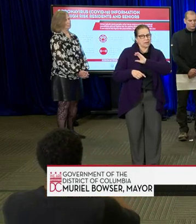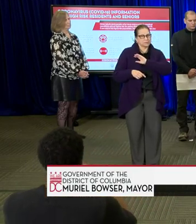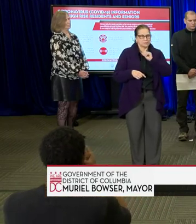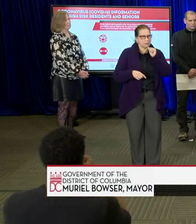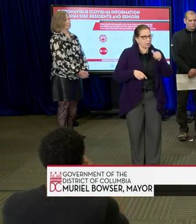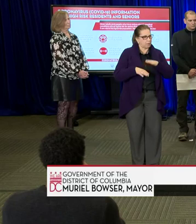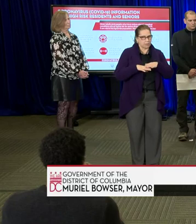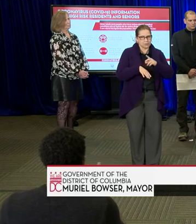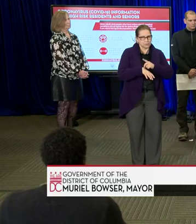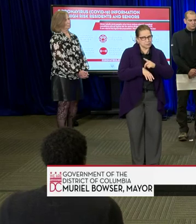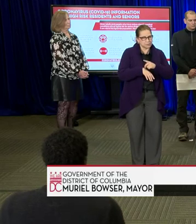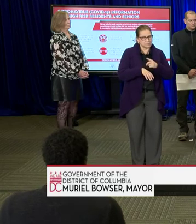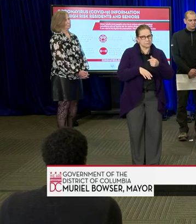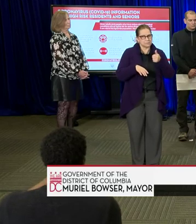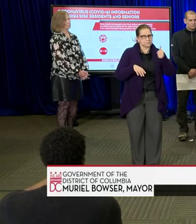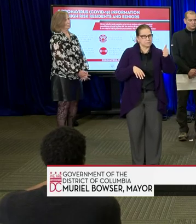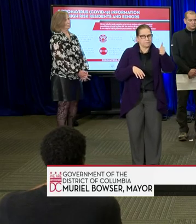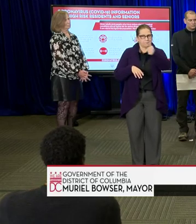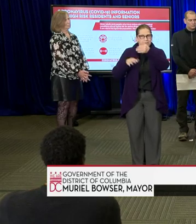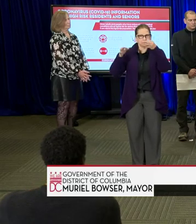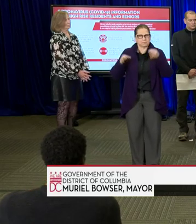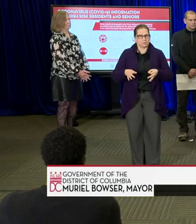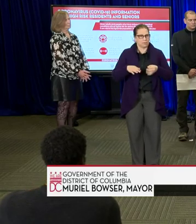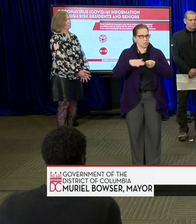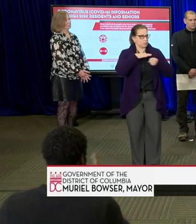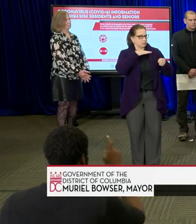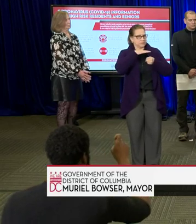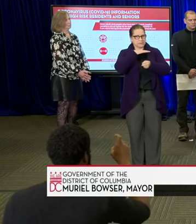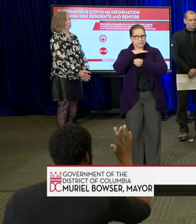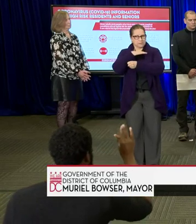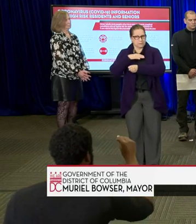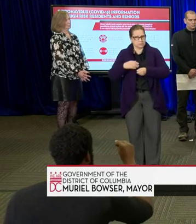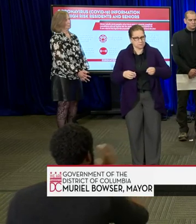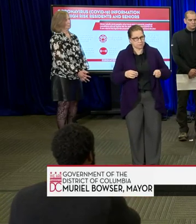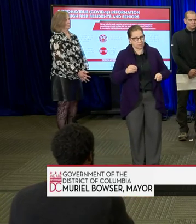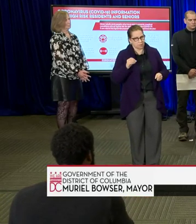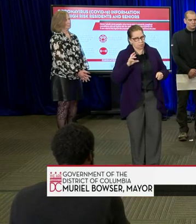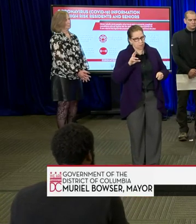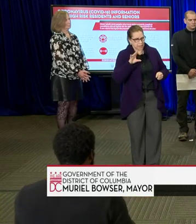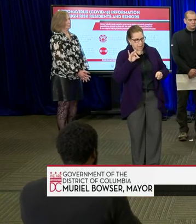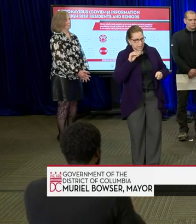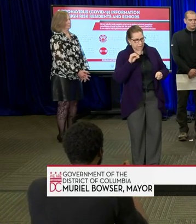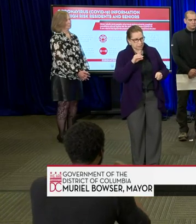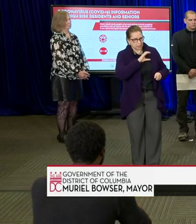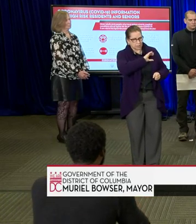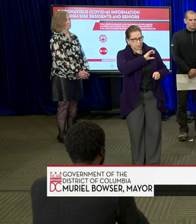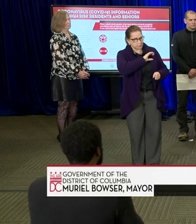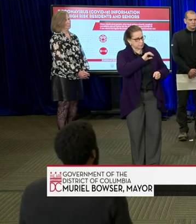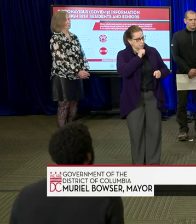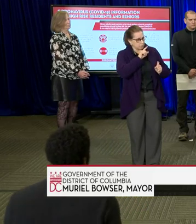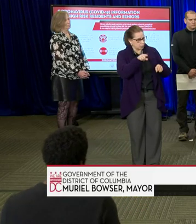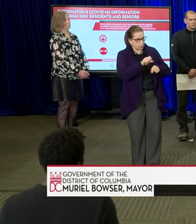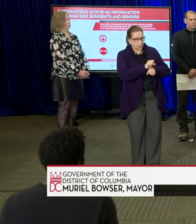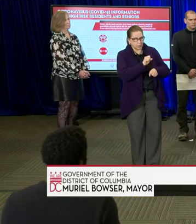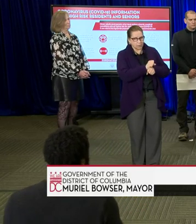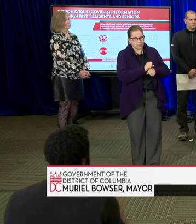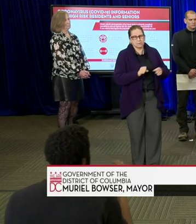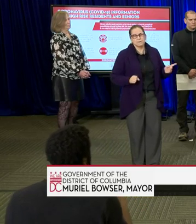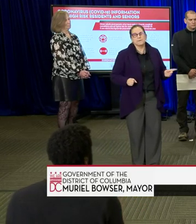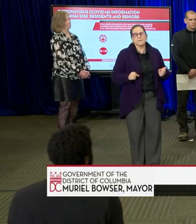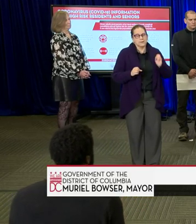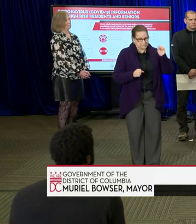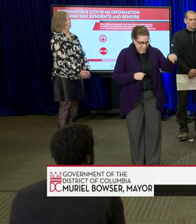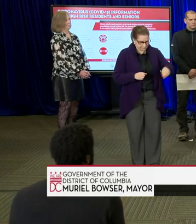There are 80 officers now who are not coming to work for whatever reason, health-related? Yes, and that number is about